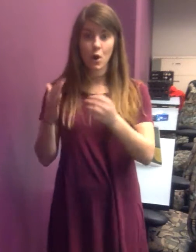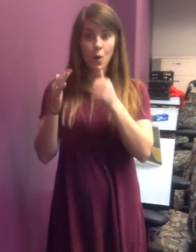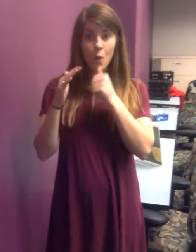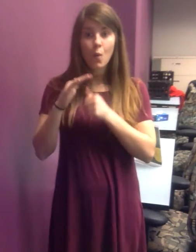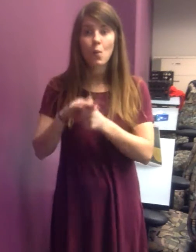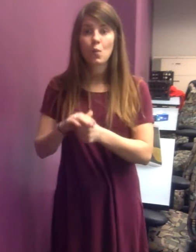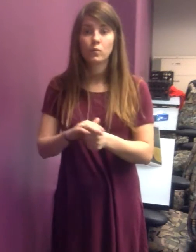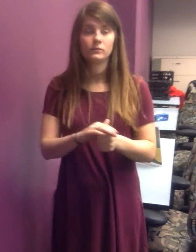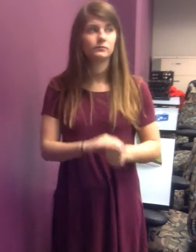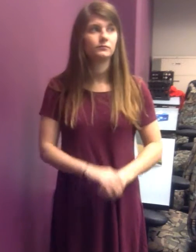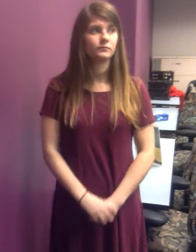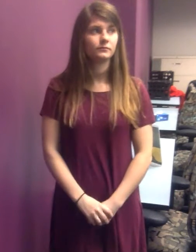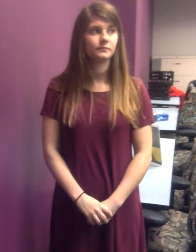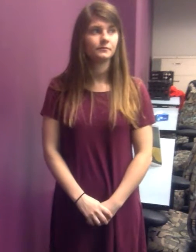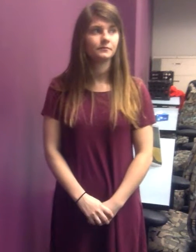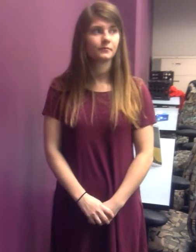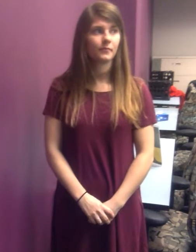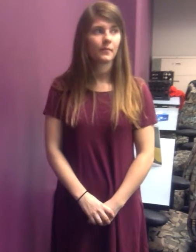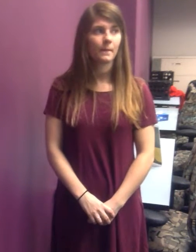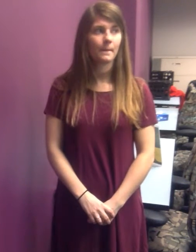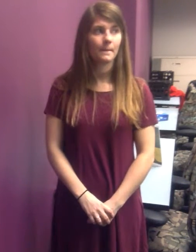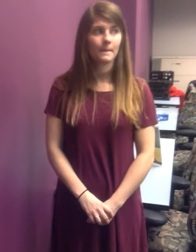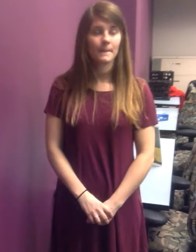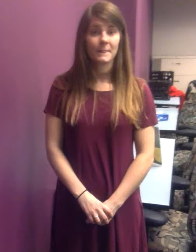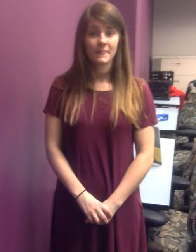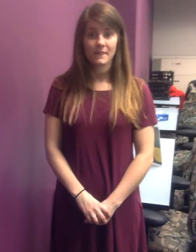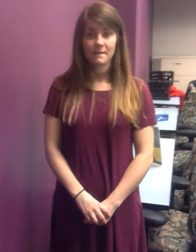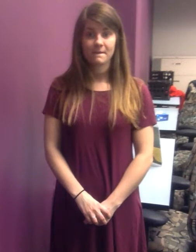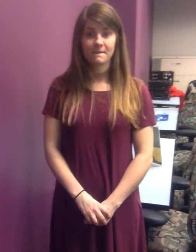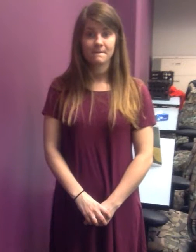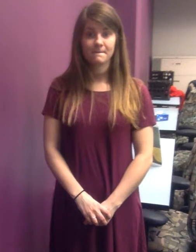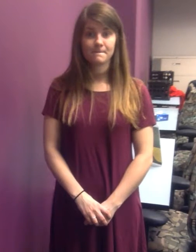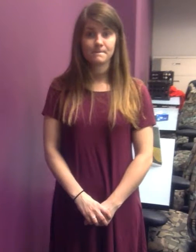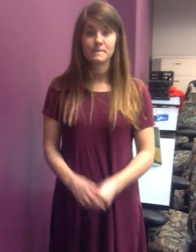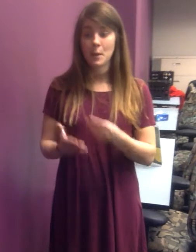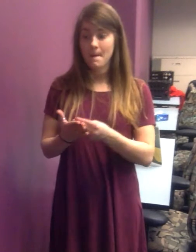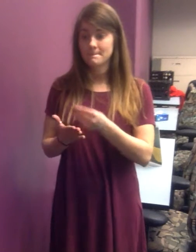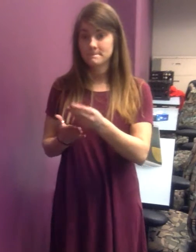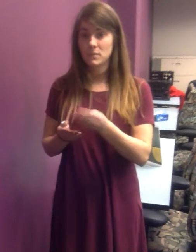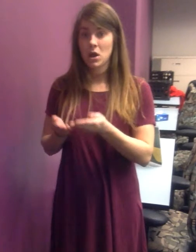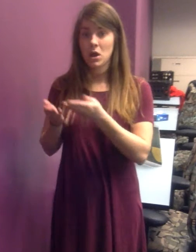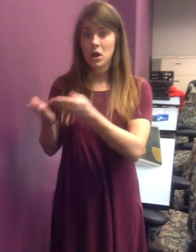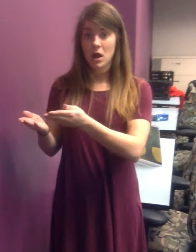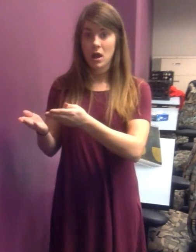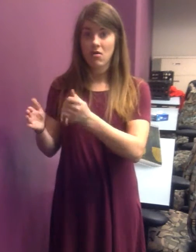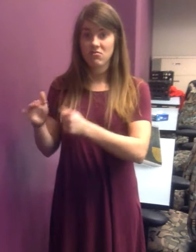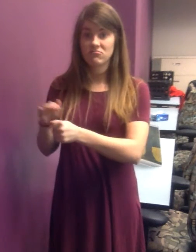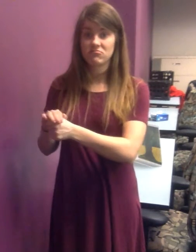people were organizing around, oh, evil ExxonMobil, oh, evil Koch brothers. Now it's Donors Trust, Donors